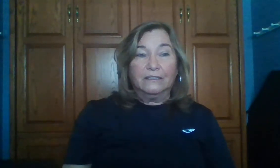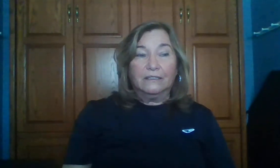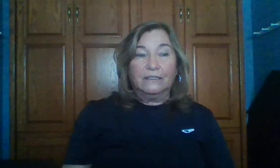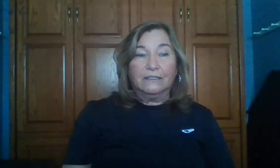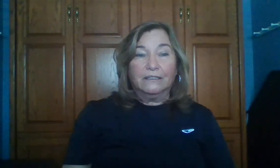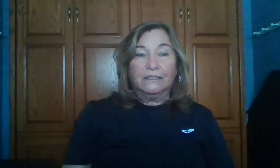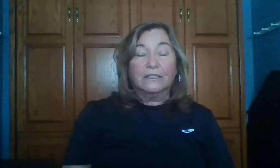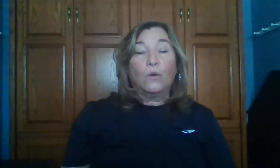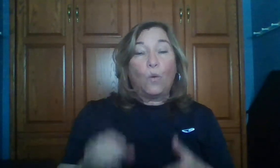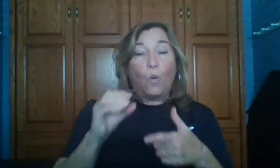Or,